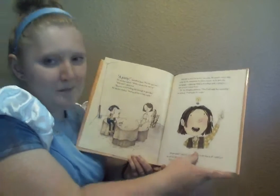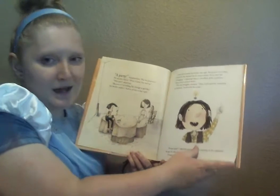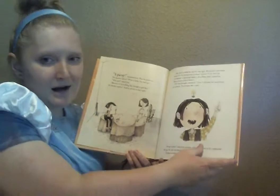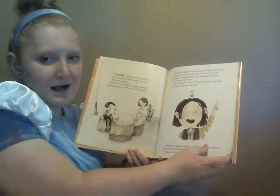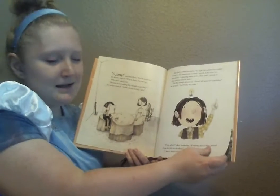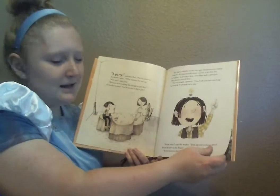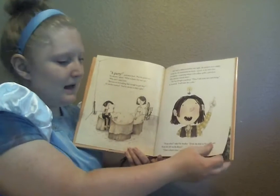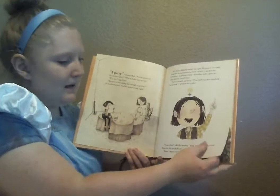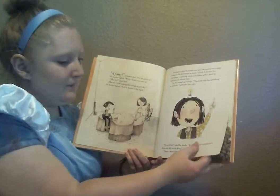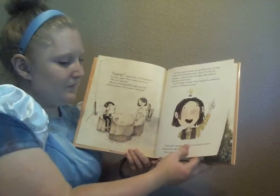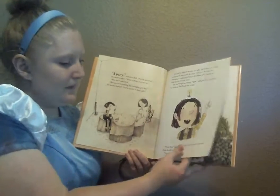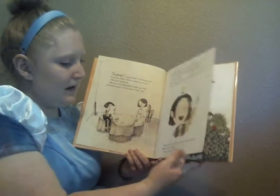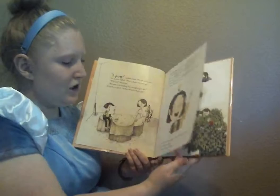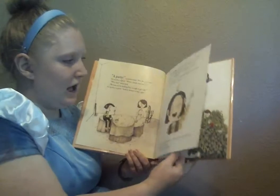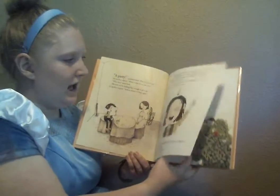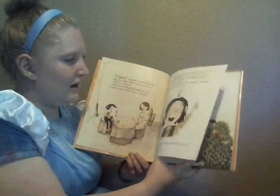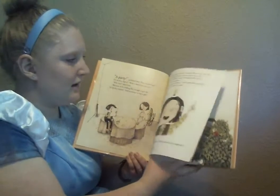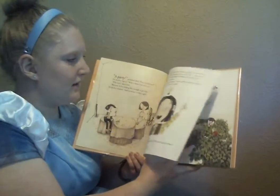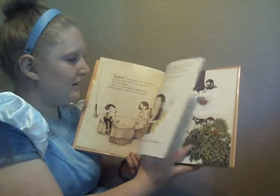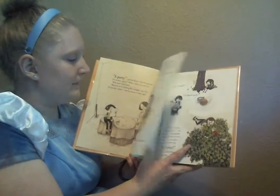better idea, said Jack.